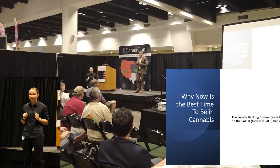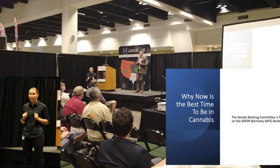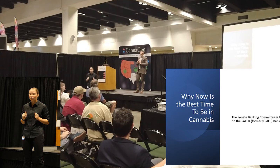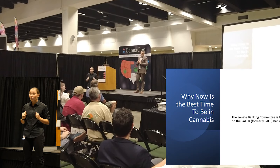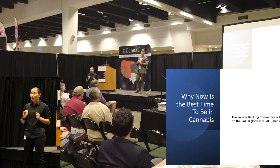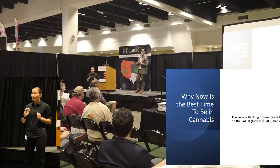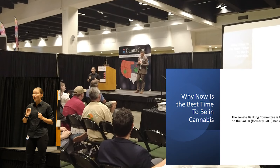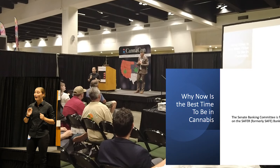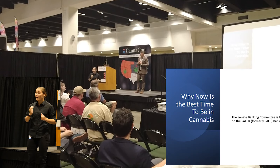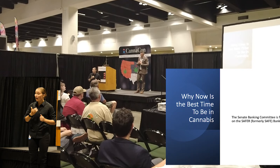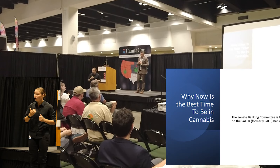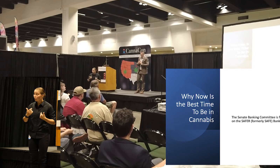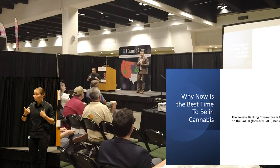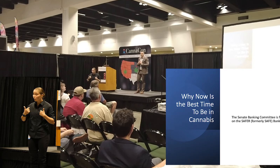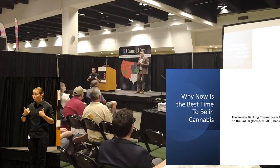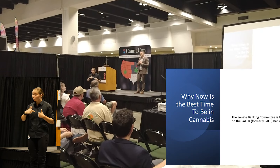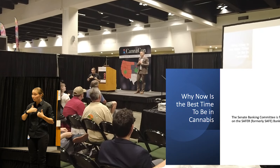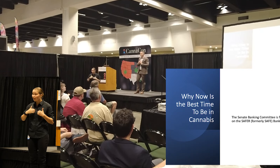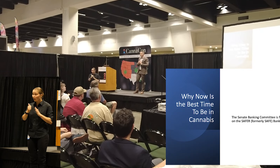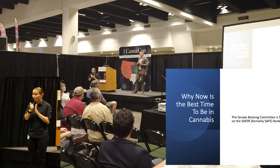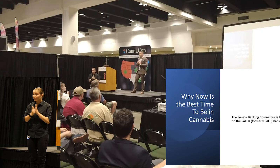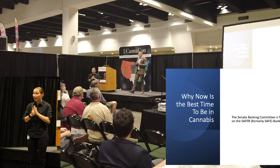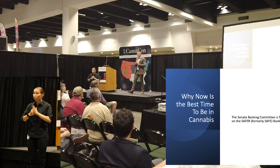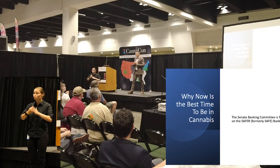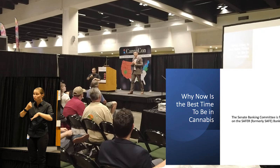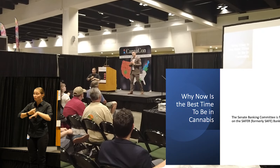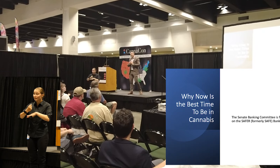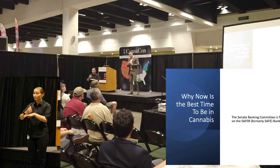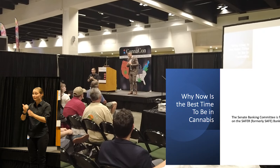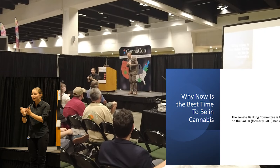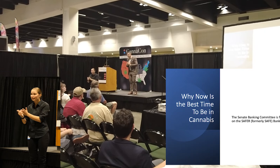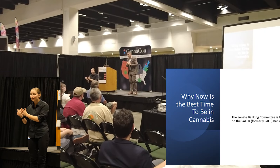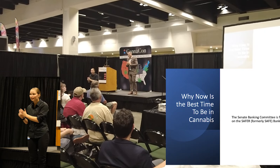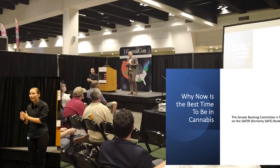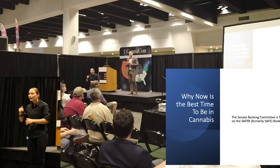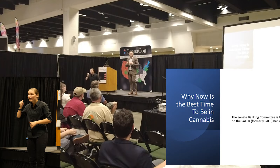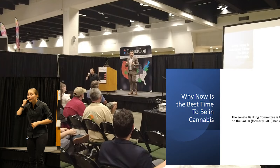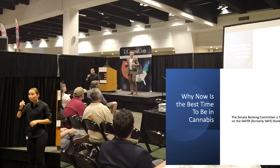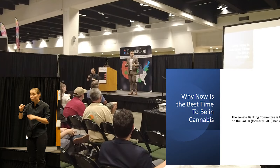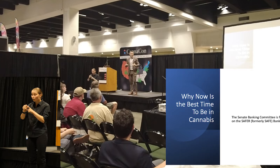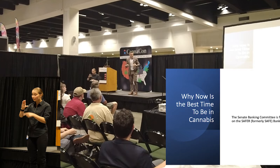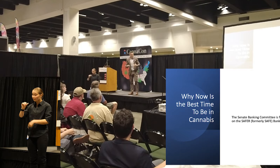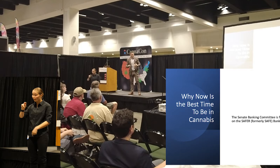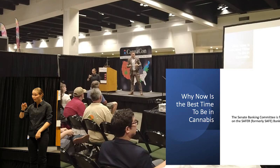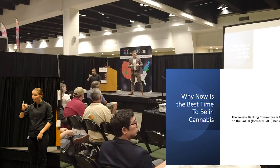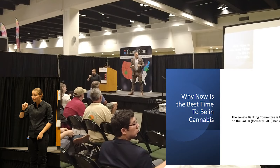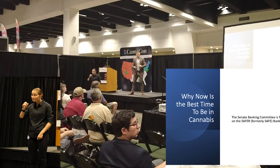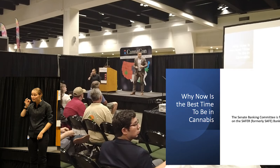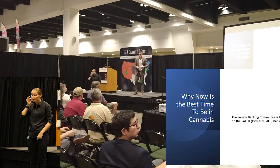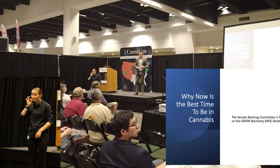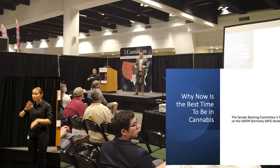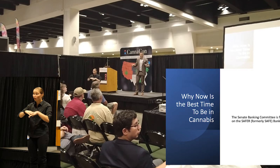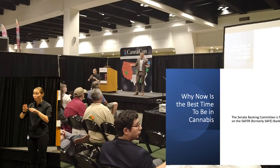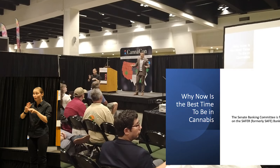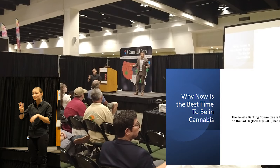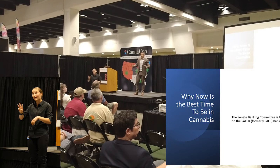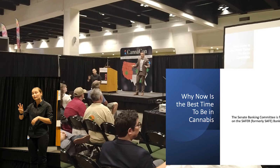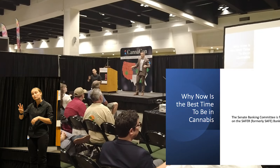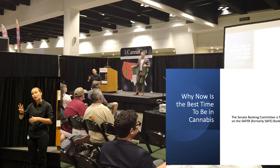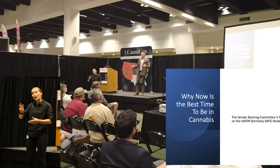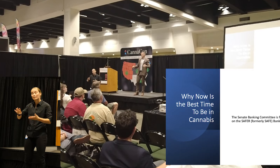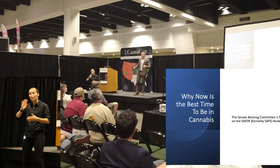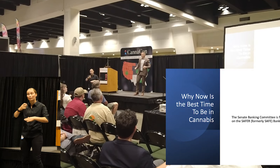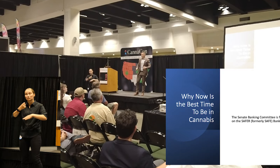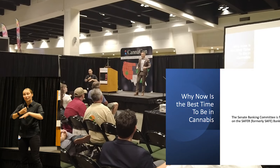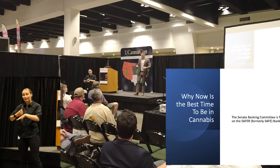shut down many times. Just having the word cannabis on your website, it's a death sentence as far as finances go. People are still